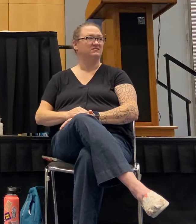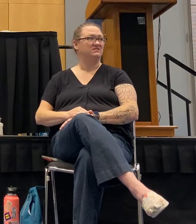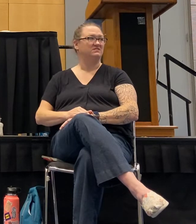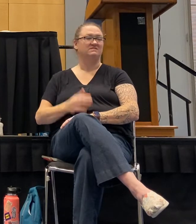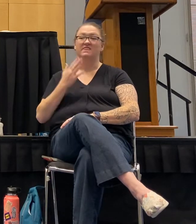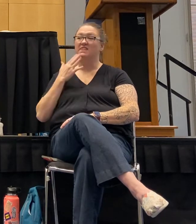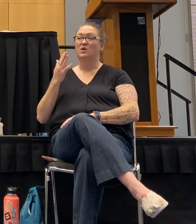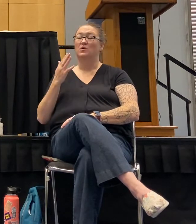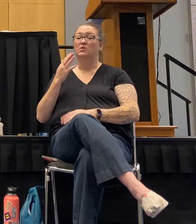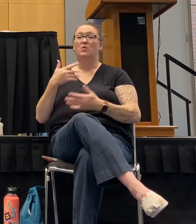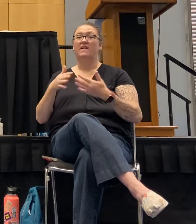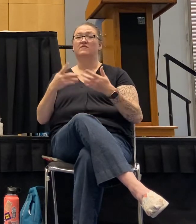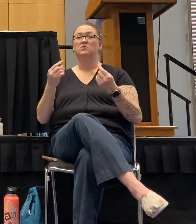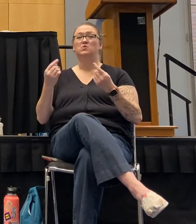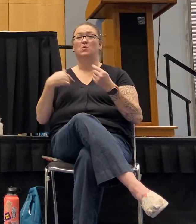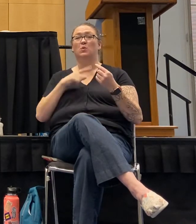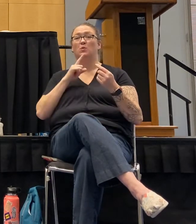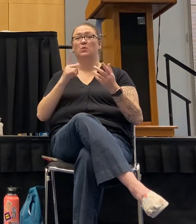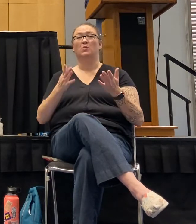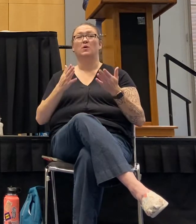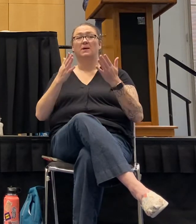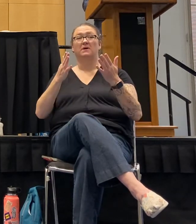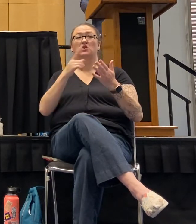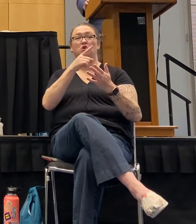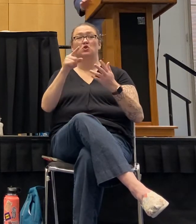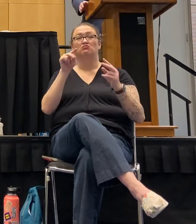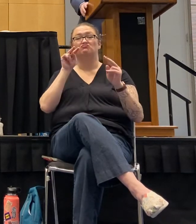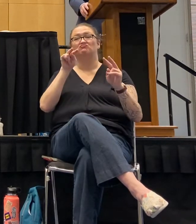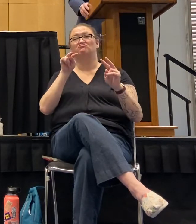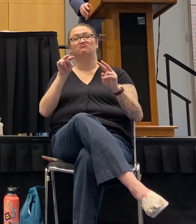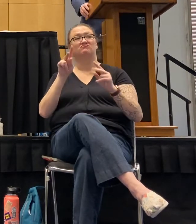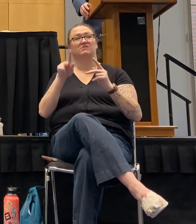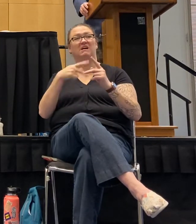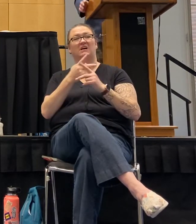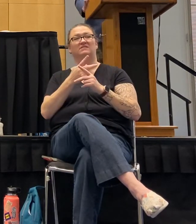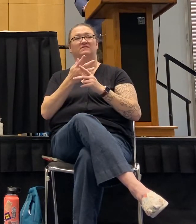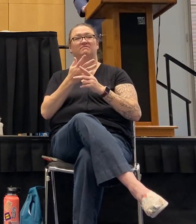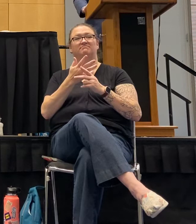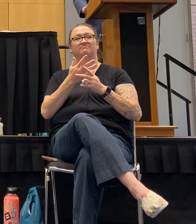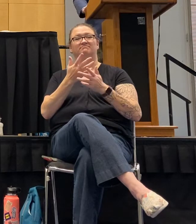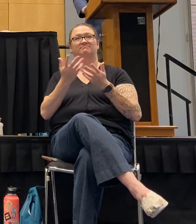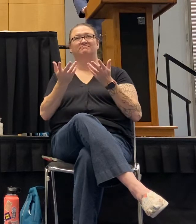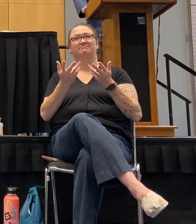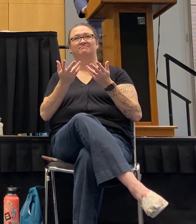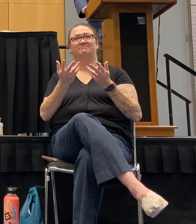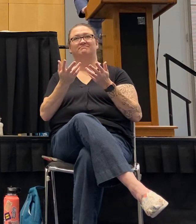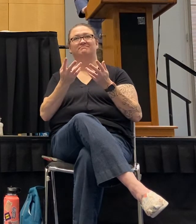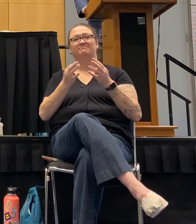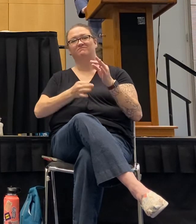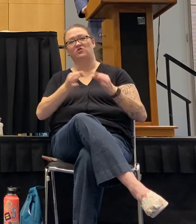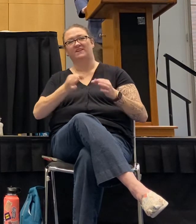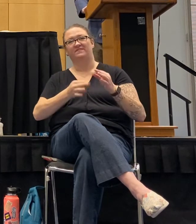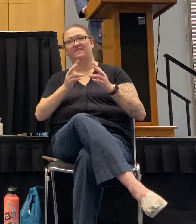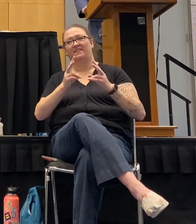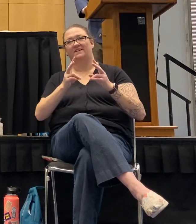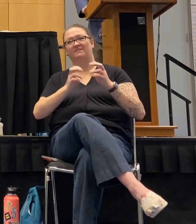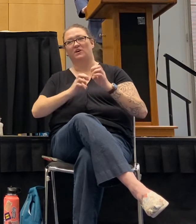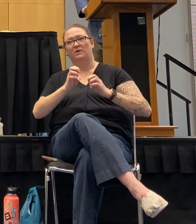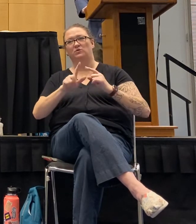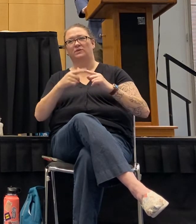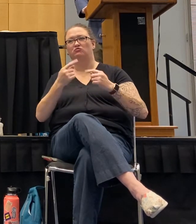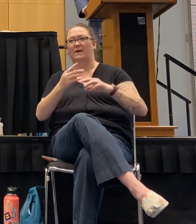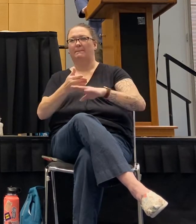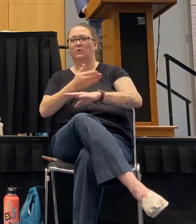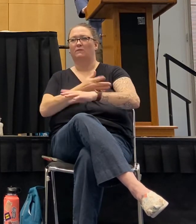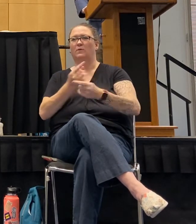Thanks, Luis. Yeah, so whatever you do, we do recommend that, you know, you're looking at these kinds of things as you try and improve what's on your campus.